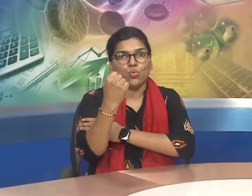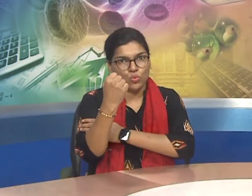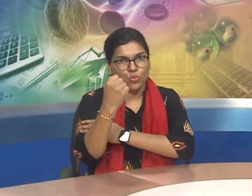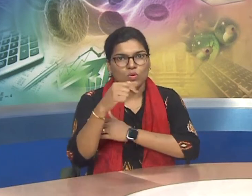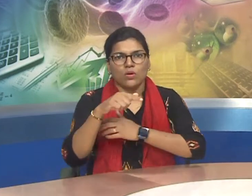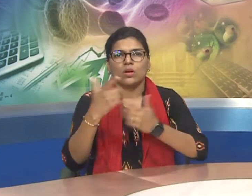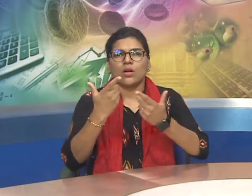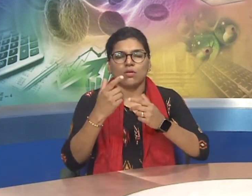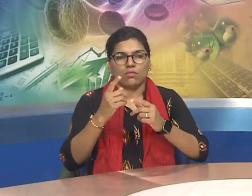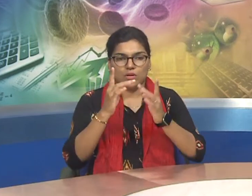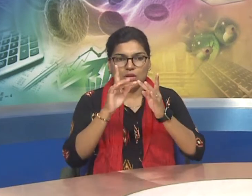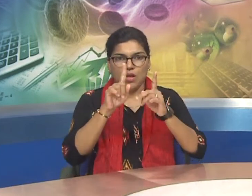Transmitter.